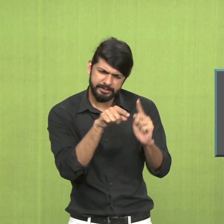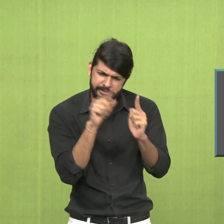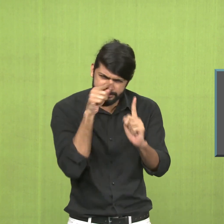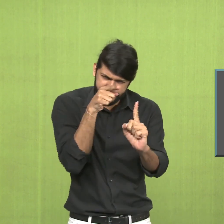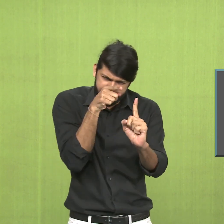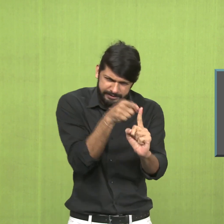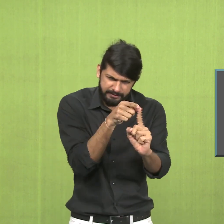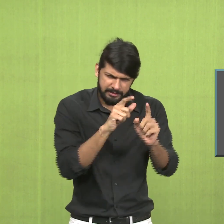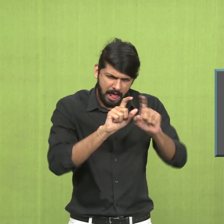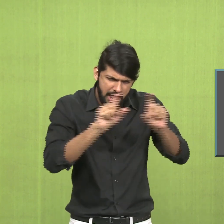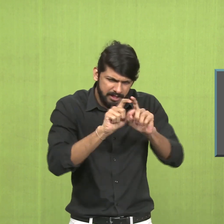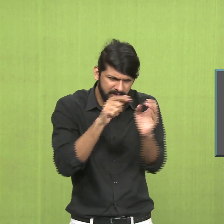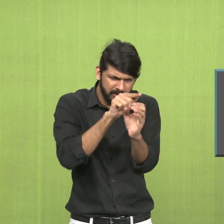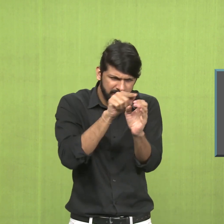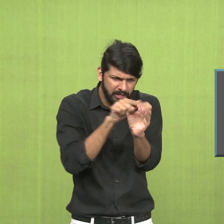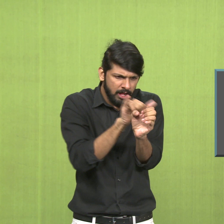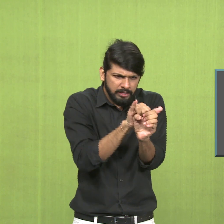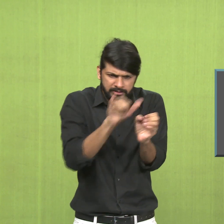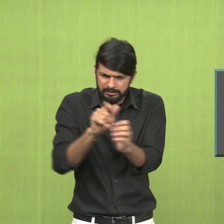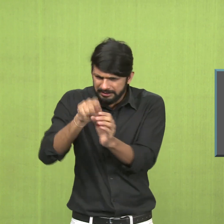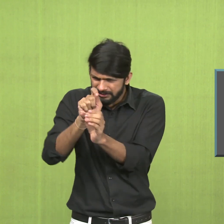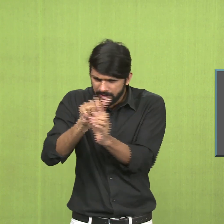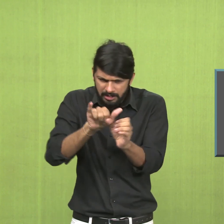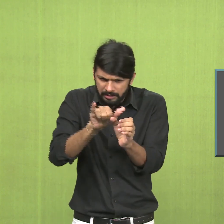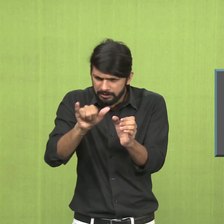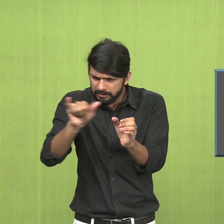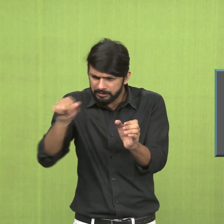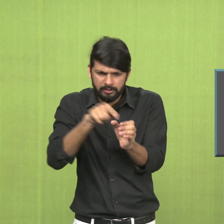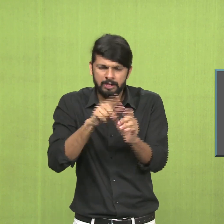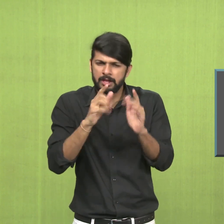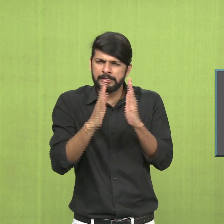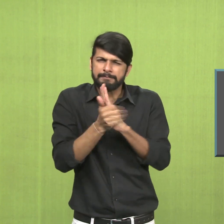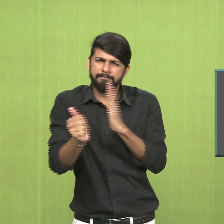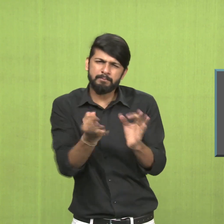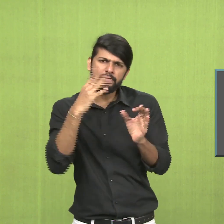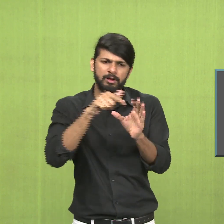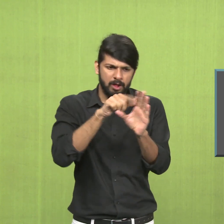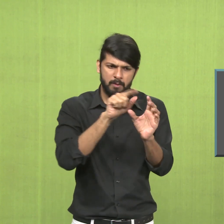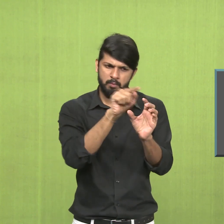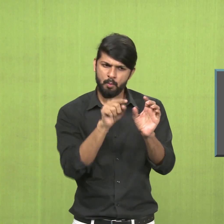require a lot of finesse to ensure that the engraving or the mural